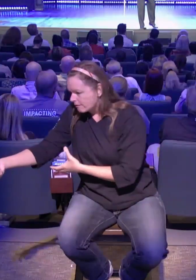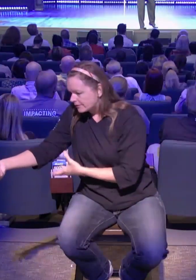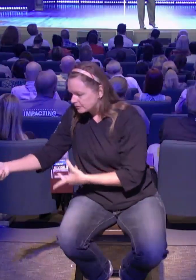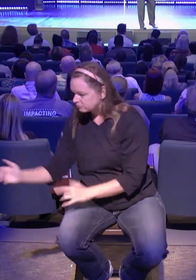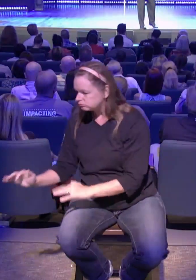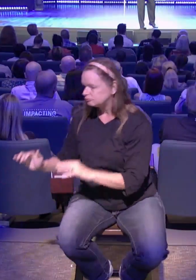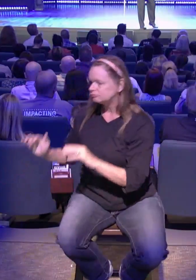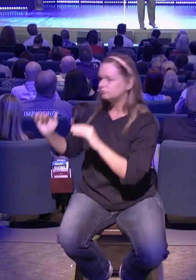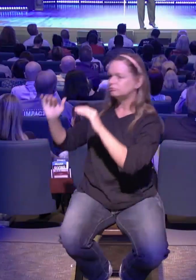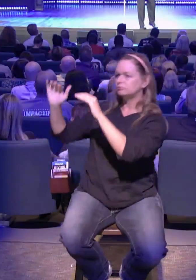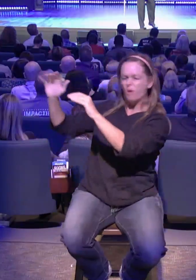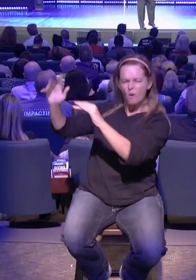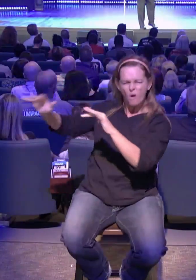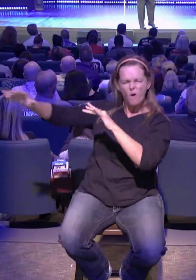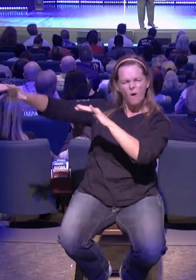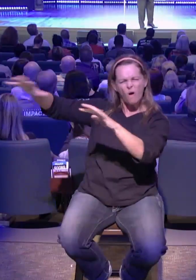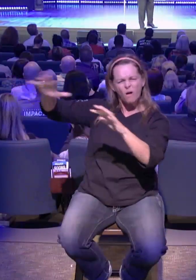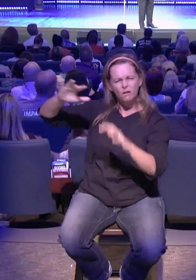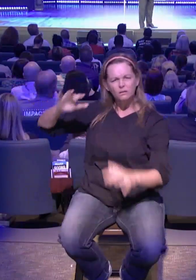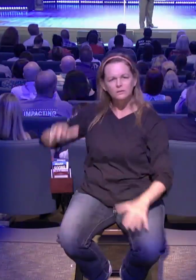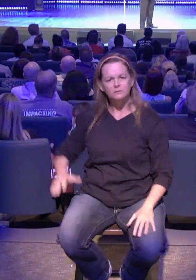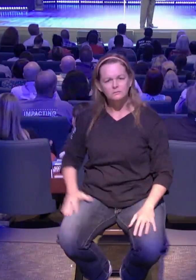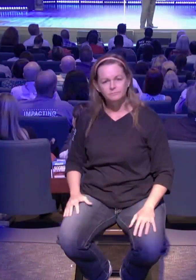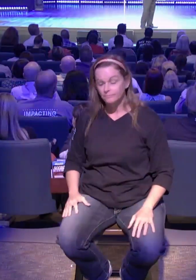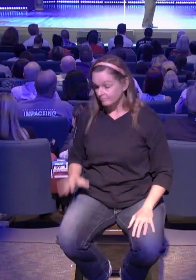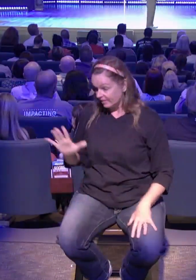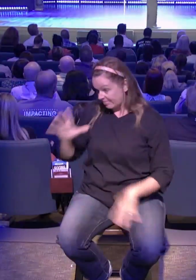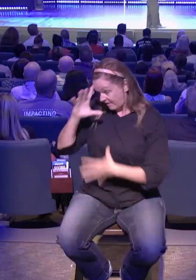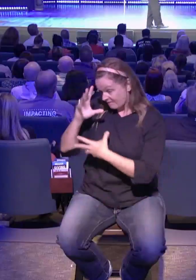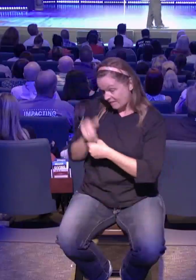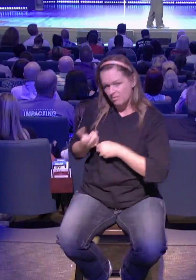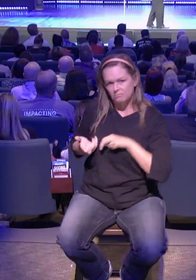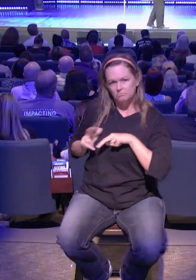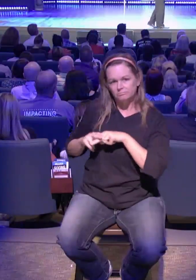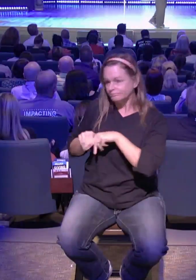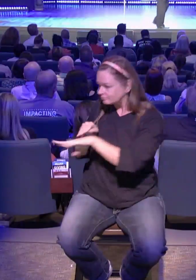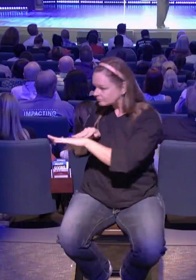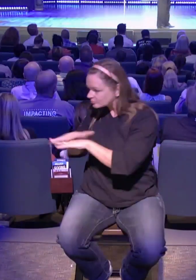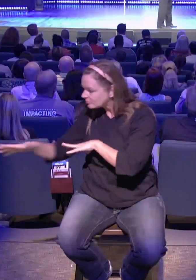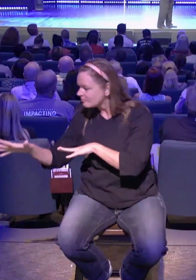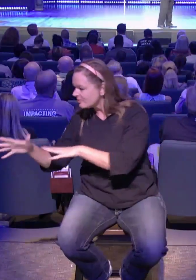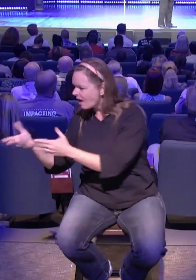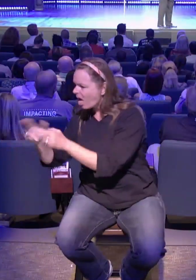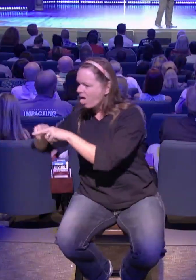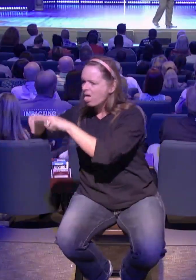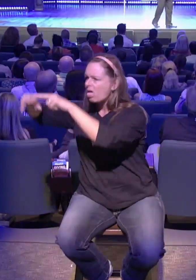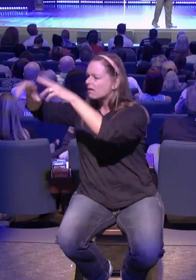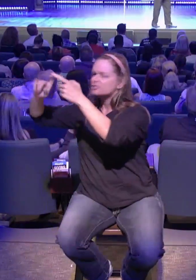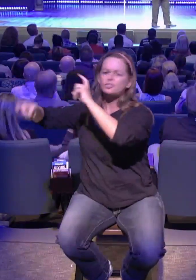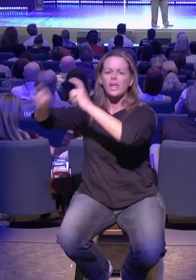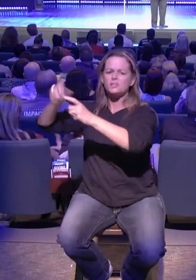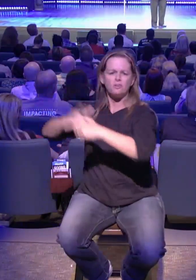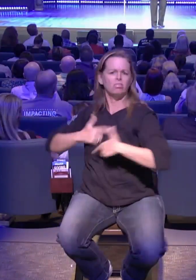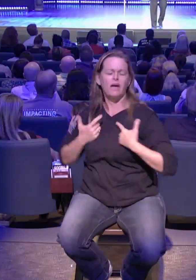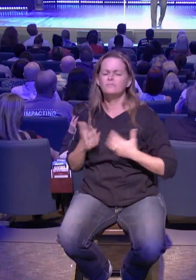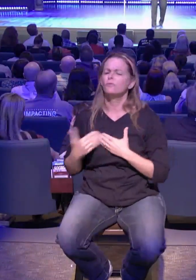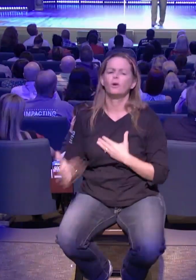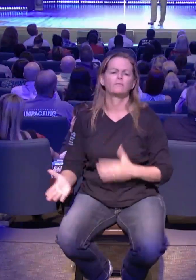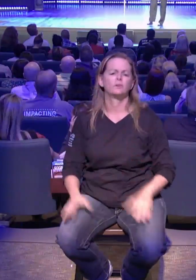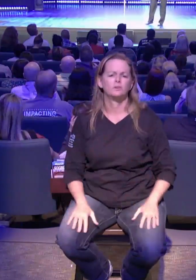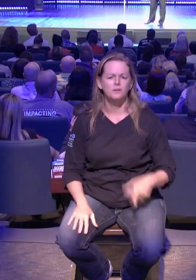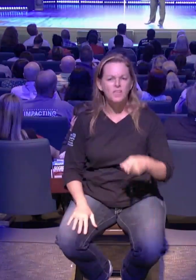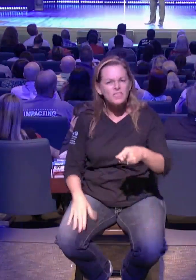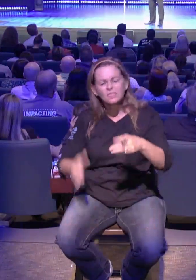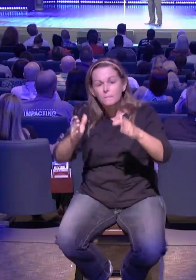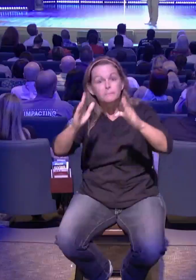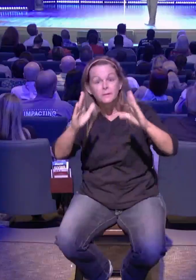week. And they're extending their faith. And transformation is taking place in Belgrade. You think about